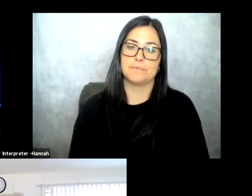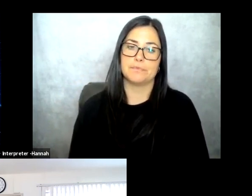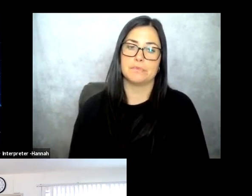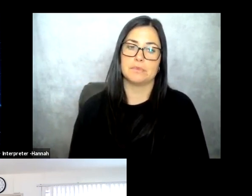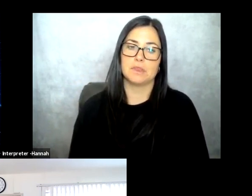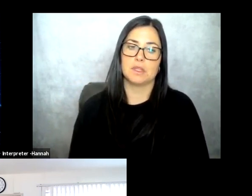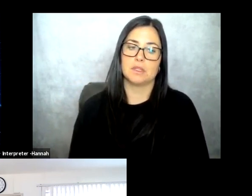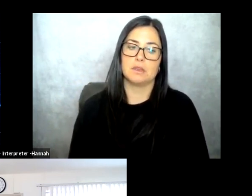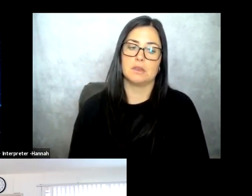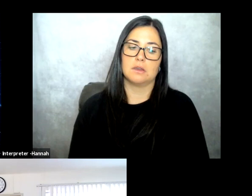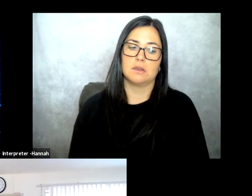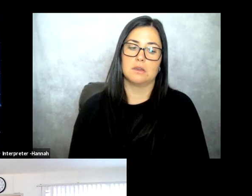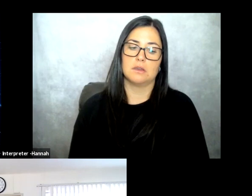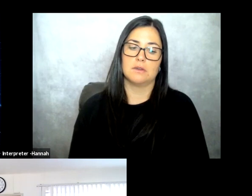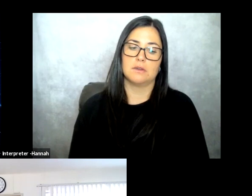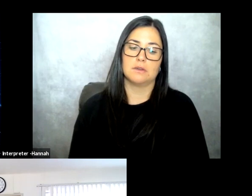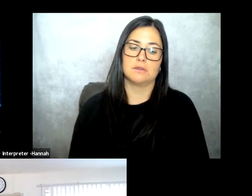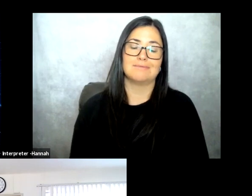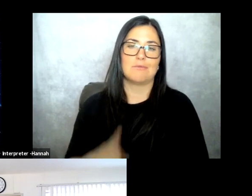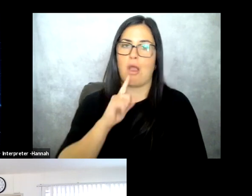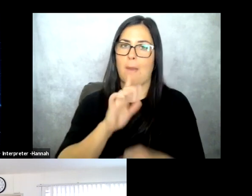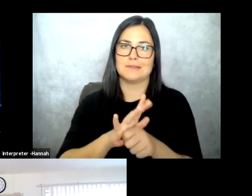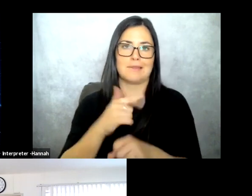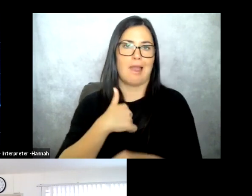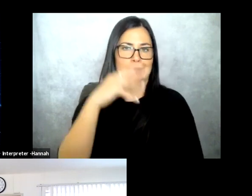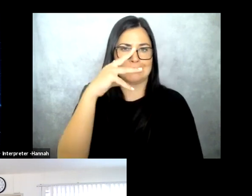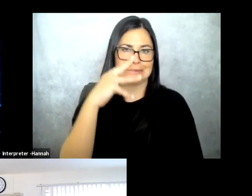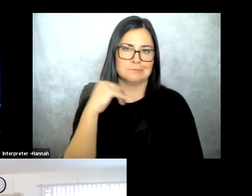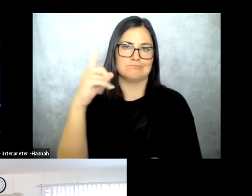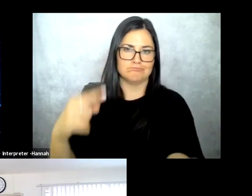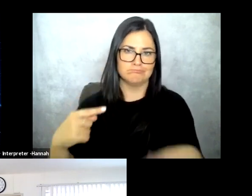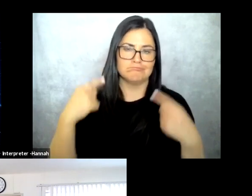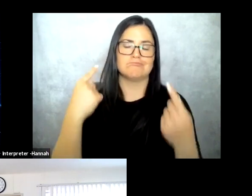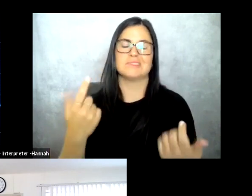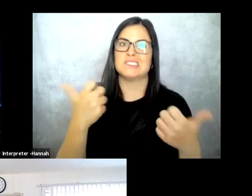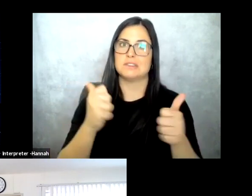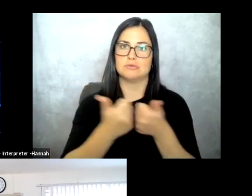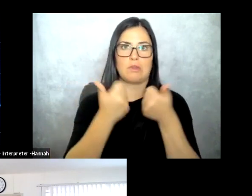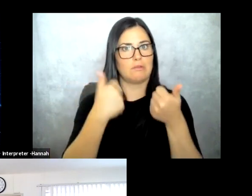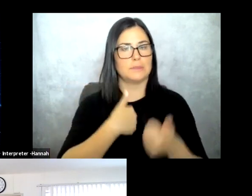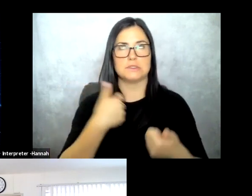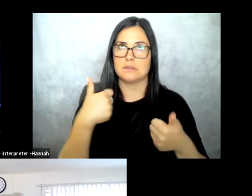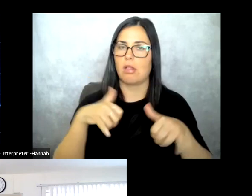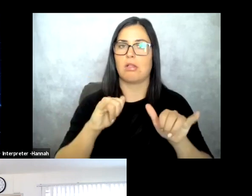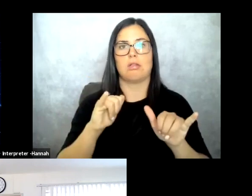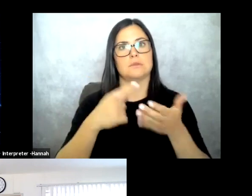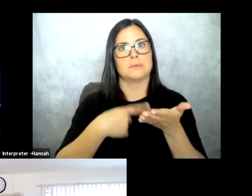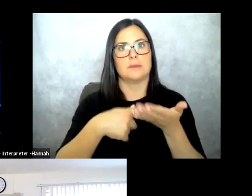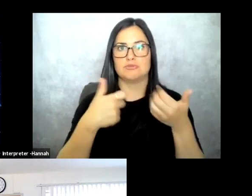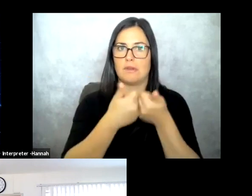I promise, I've been doing this a long time. It's still challenging sometimes.